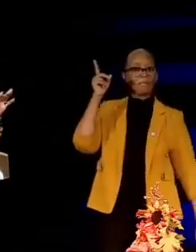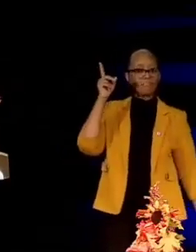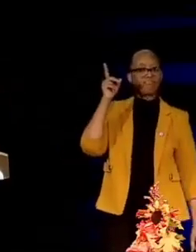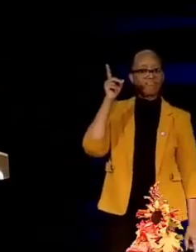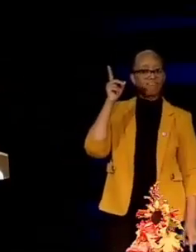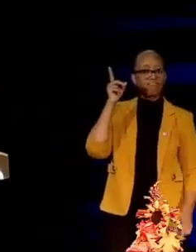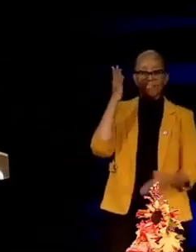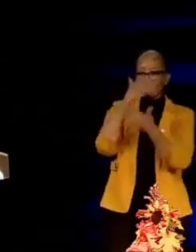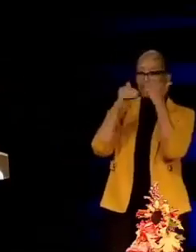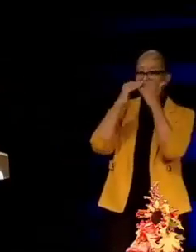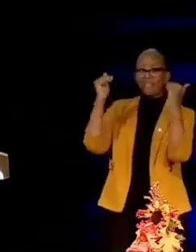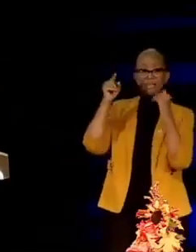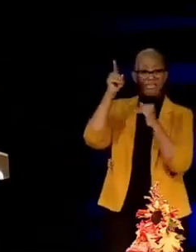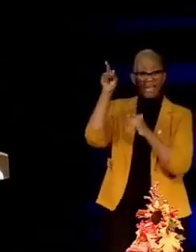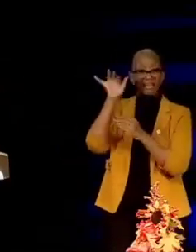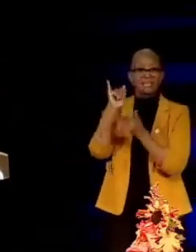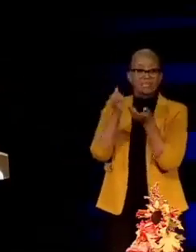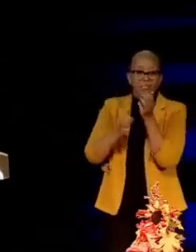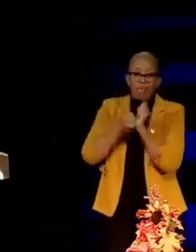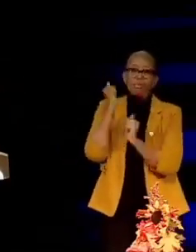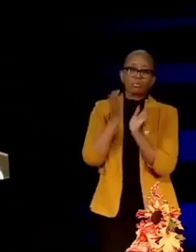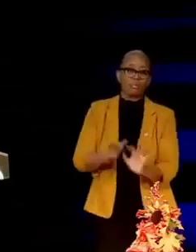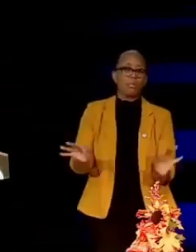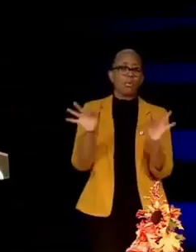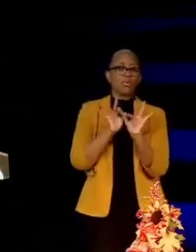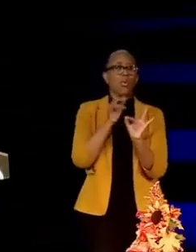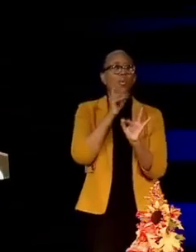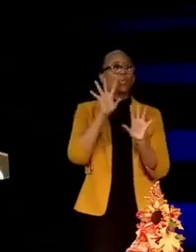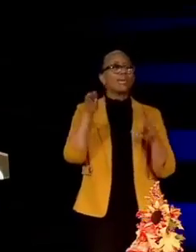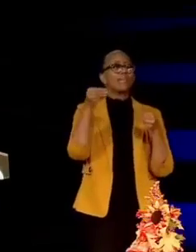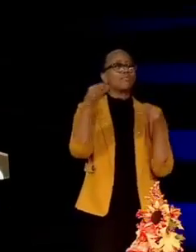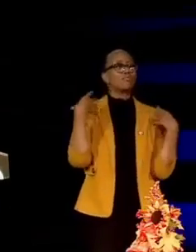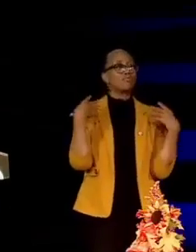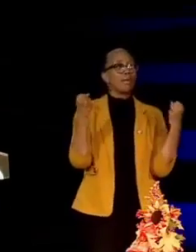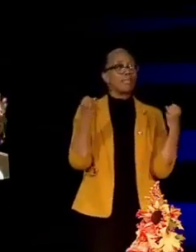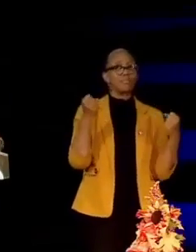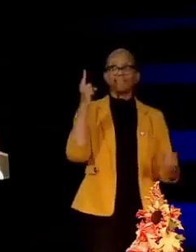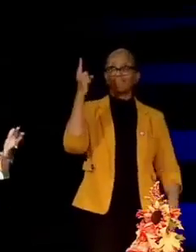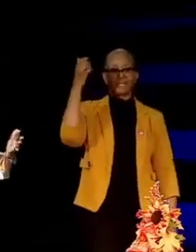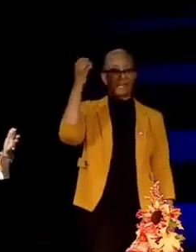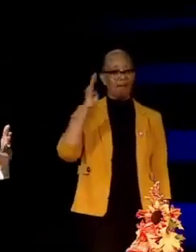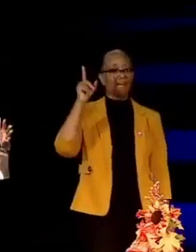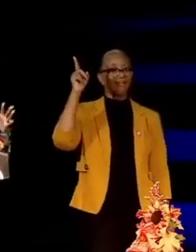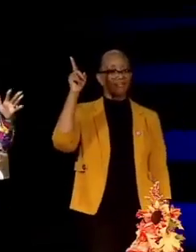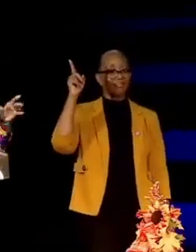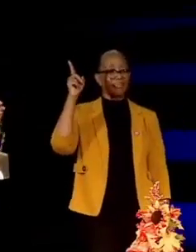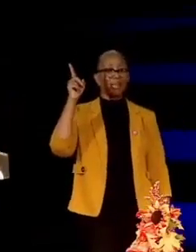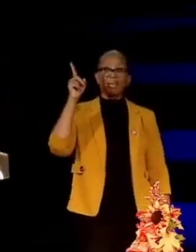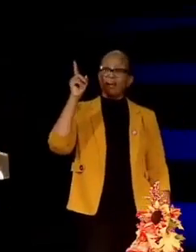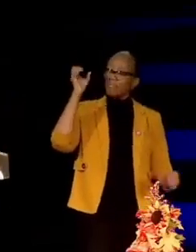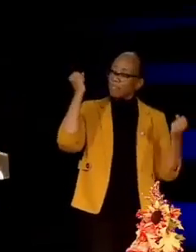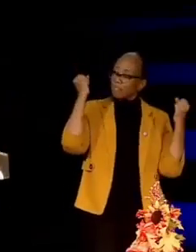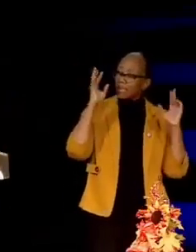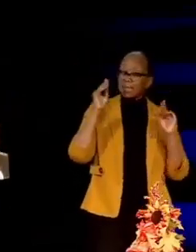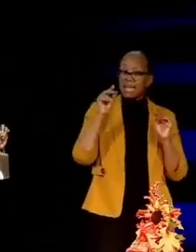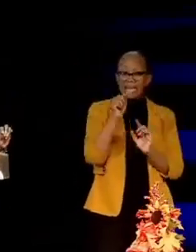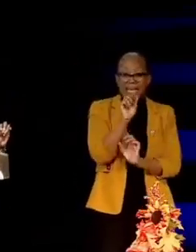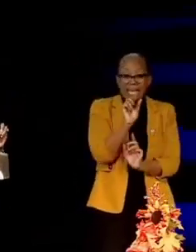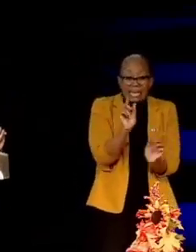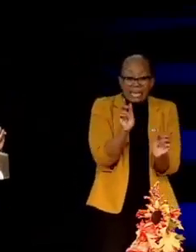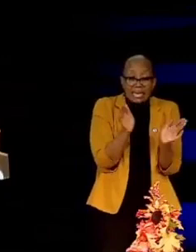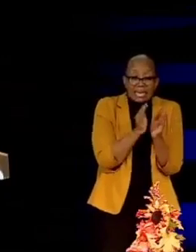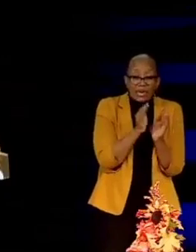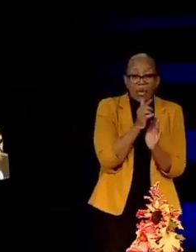in heaven. It ain't no doubt about who we got our strength from. We say which is in heaven because they got a lot of little gods out